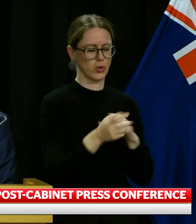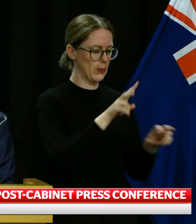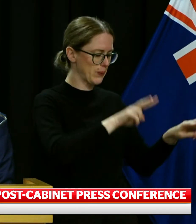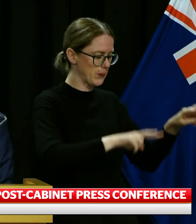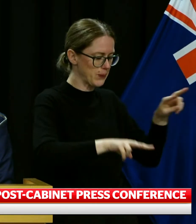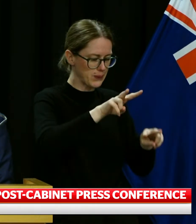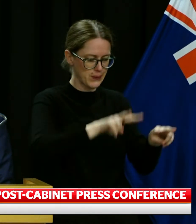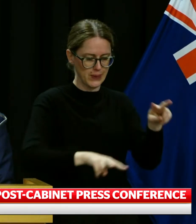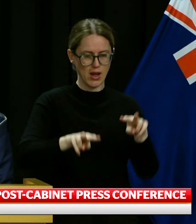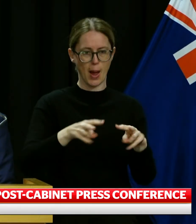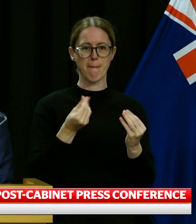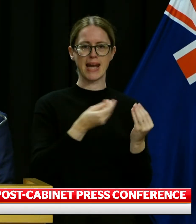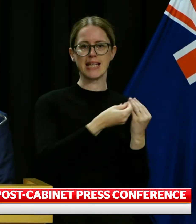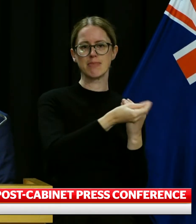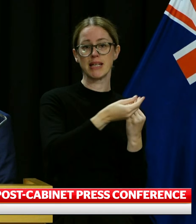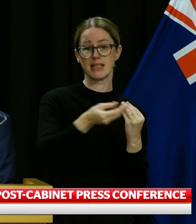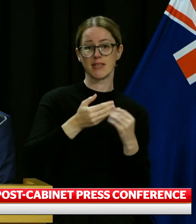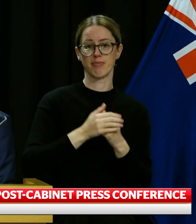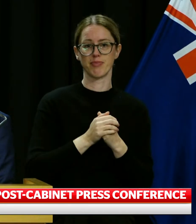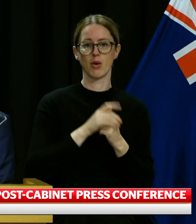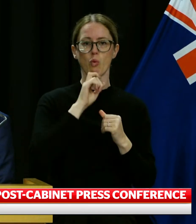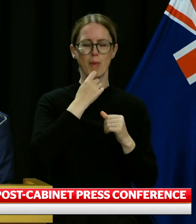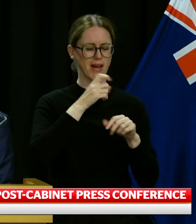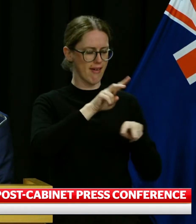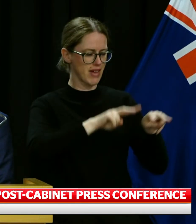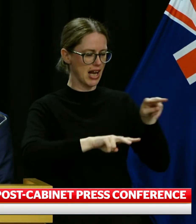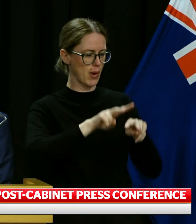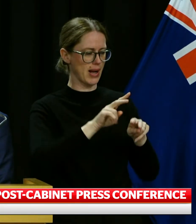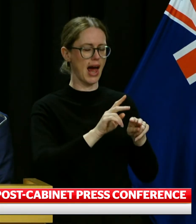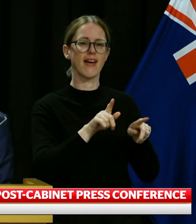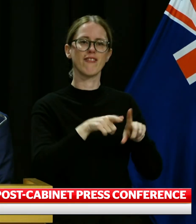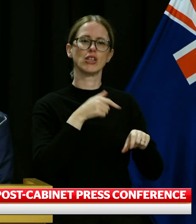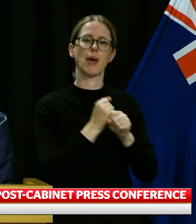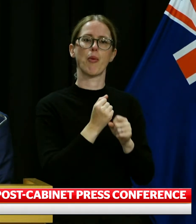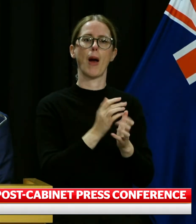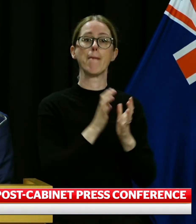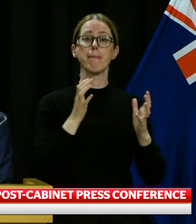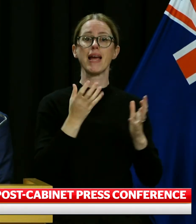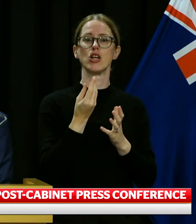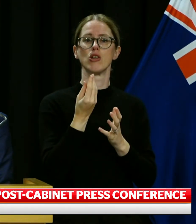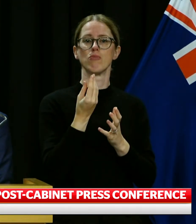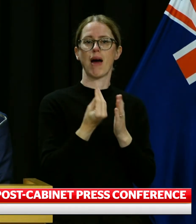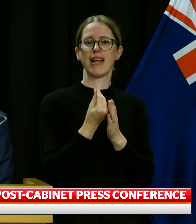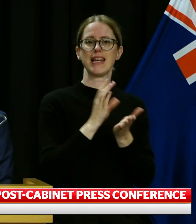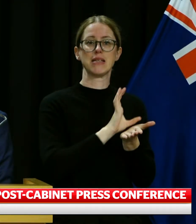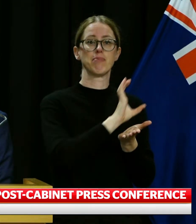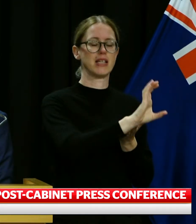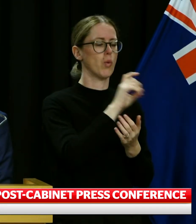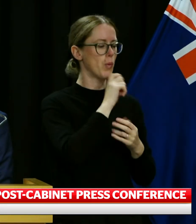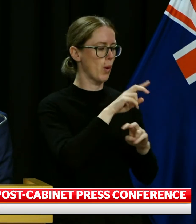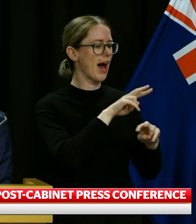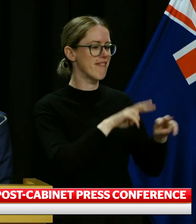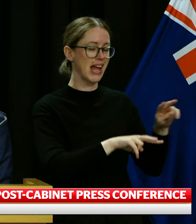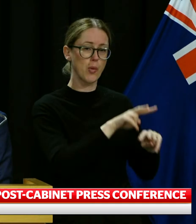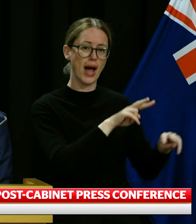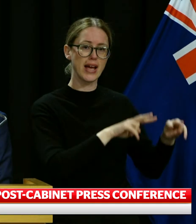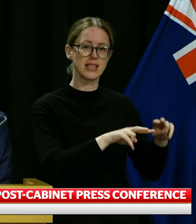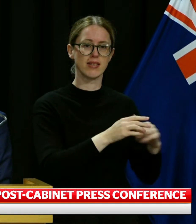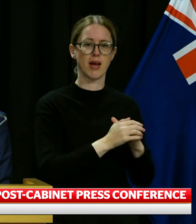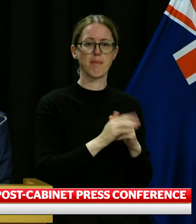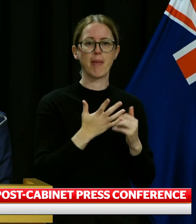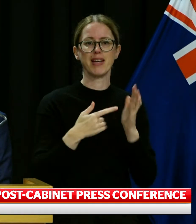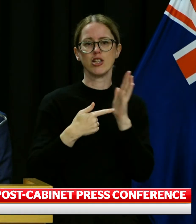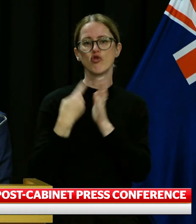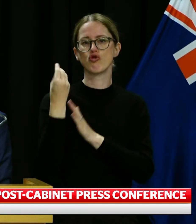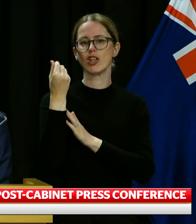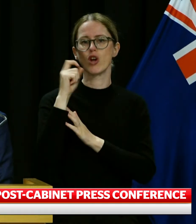government. Typically, there is a valuation of significant new spend when it comes to government initiatives. It might not be led by the Treasury.